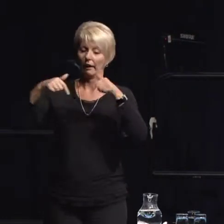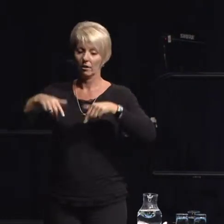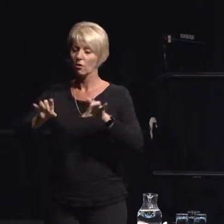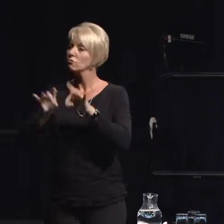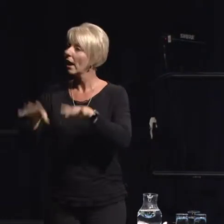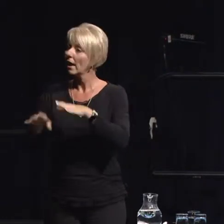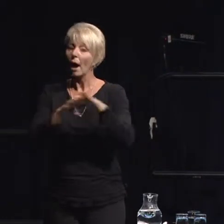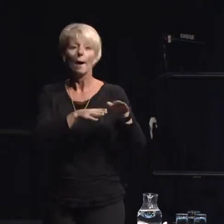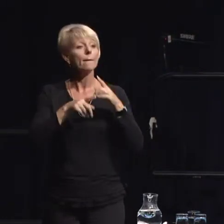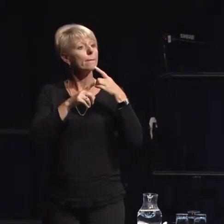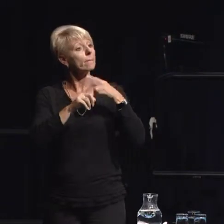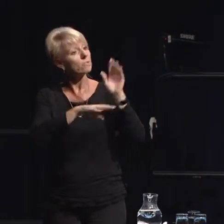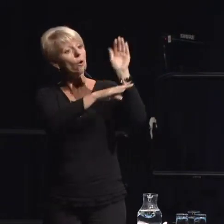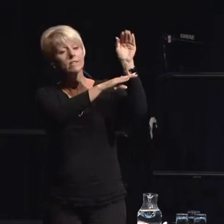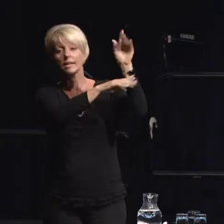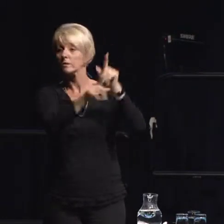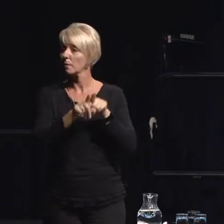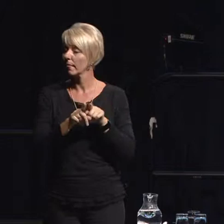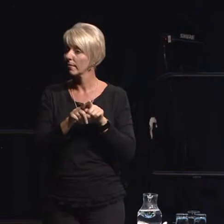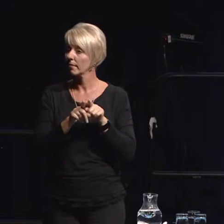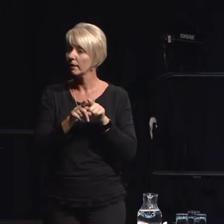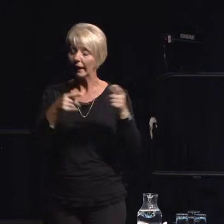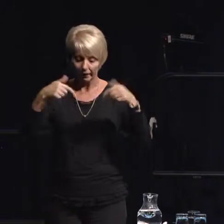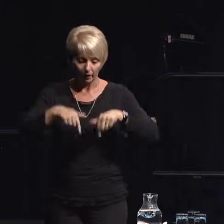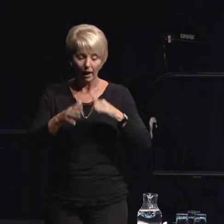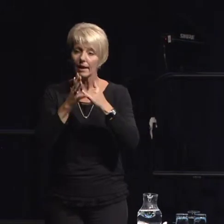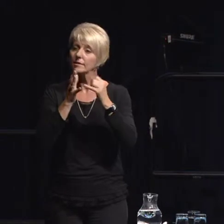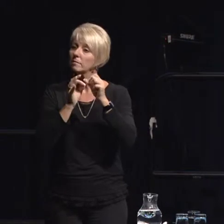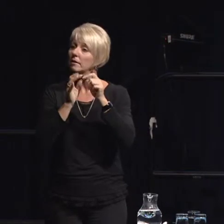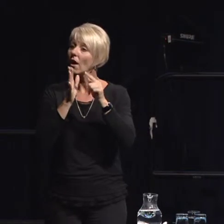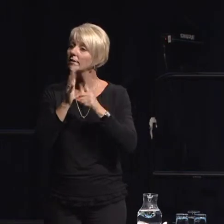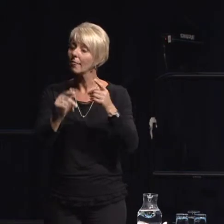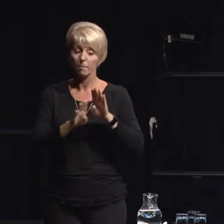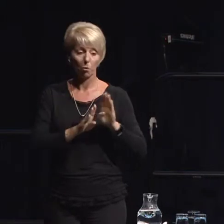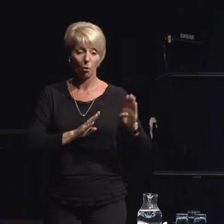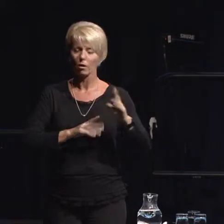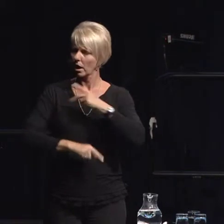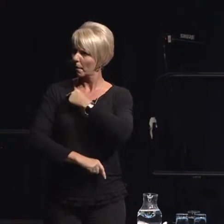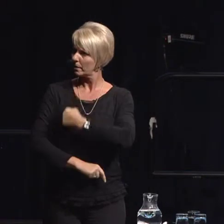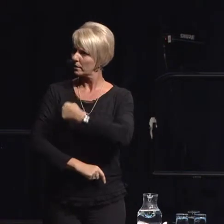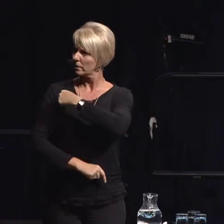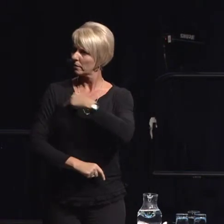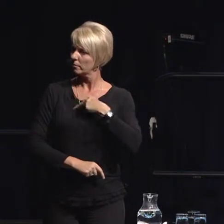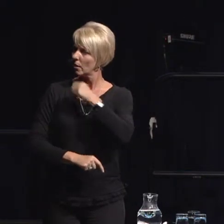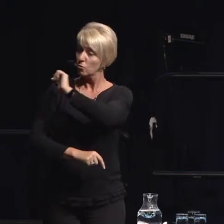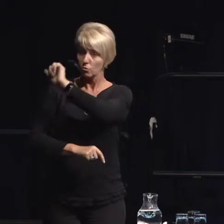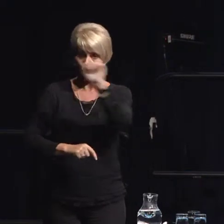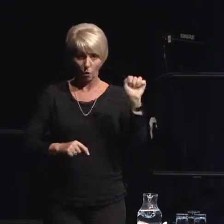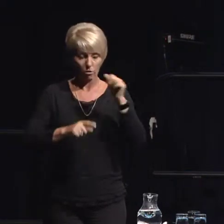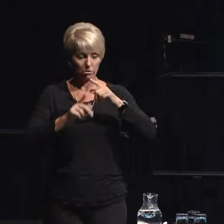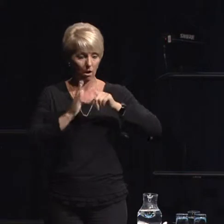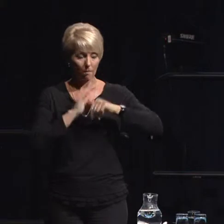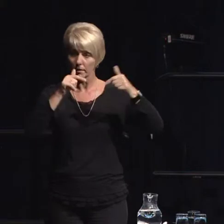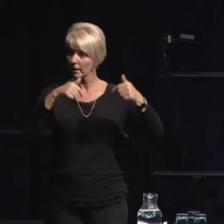overseas. Here at the Southbank Institute of Technology, the board are committed to ensuring your time spent here and the